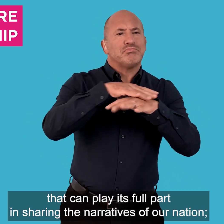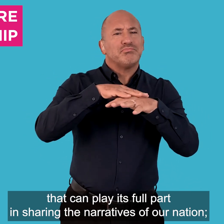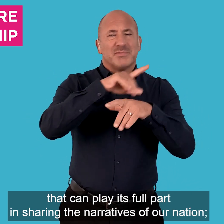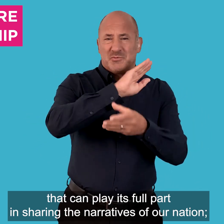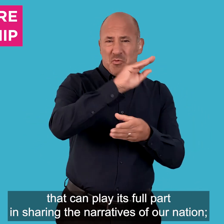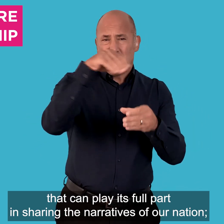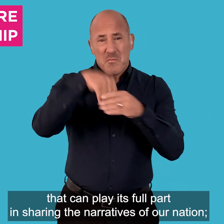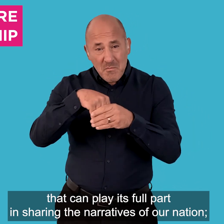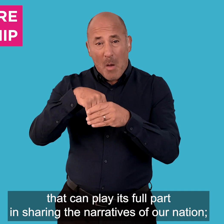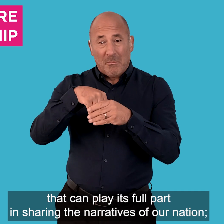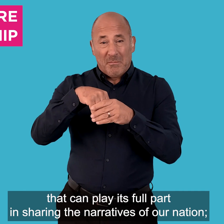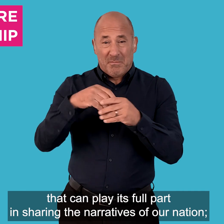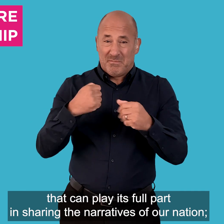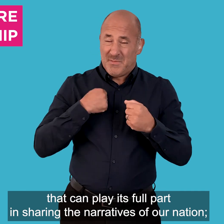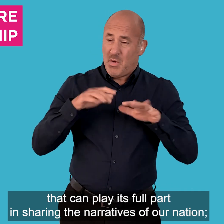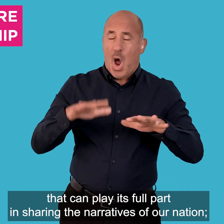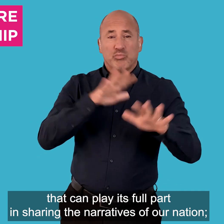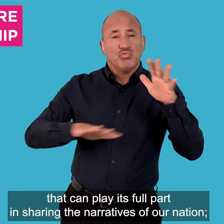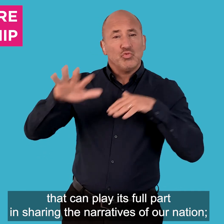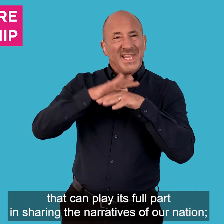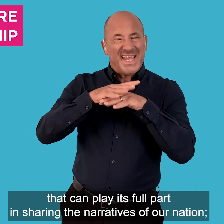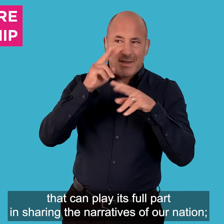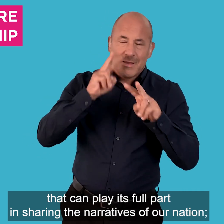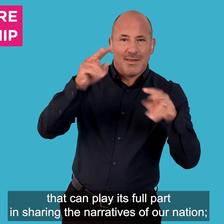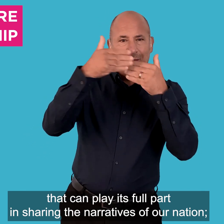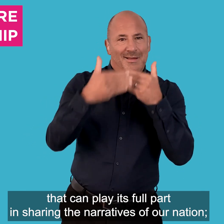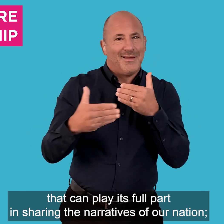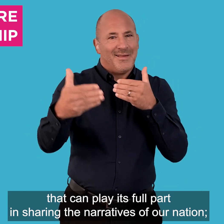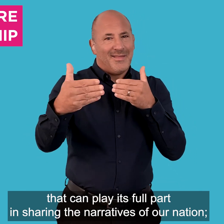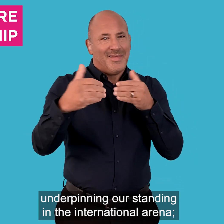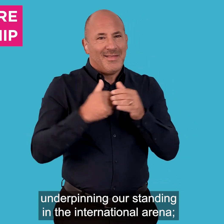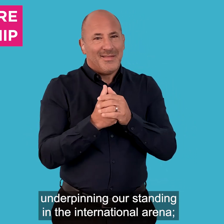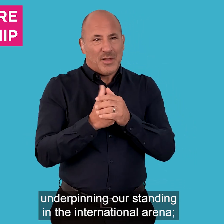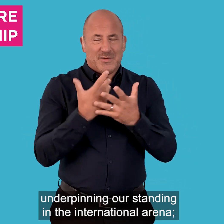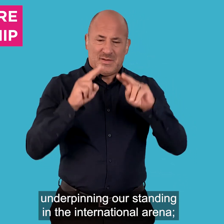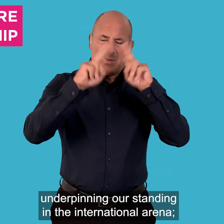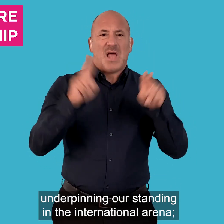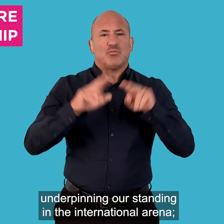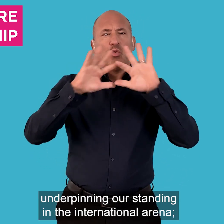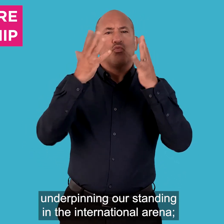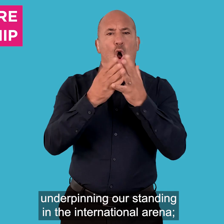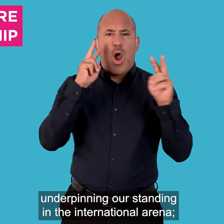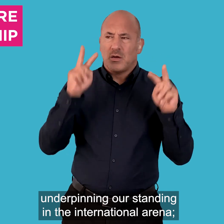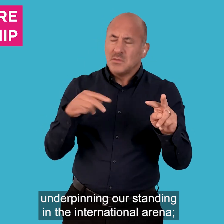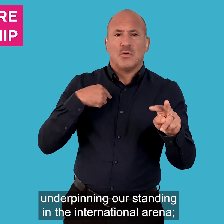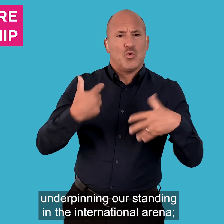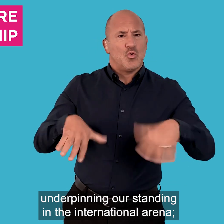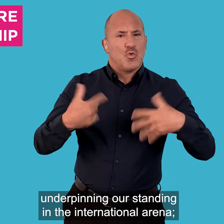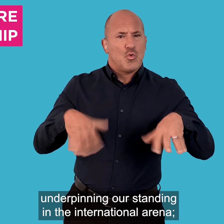that can play its full part in sharing the narratives of our nation, underpinning our standing in the international